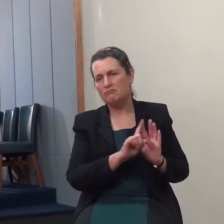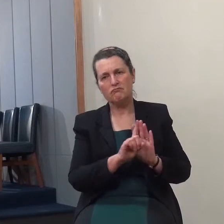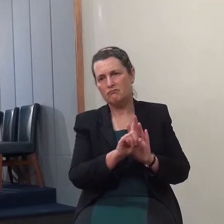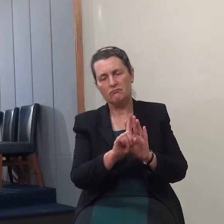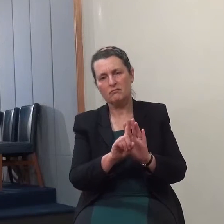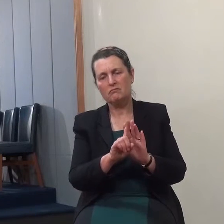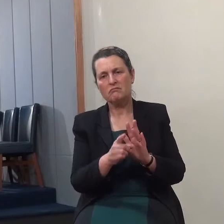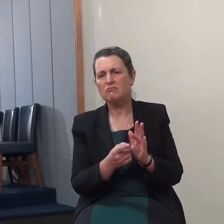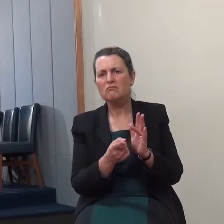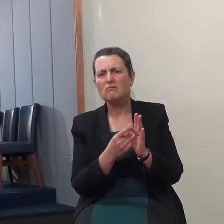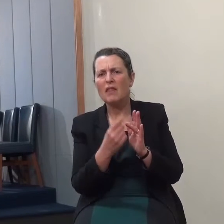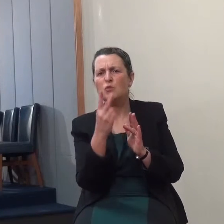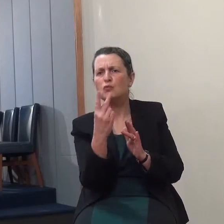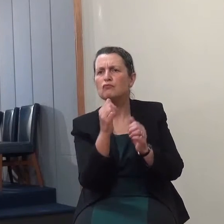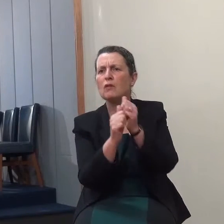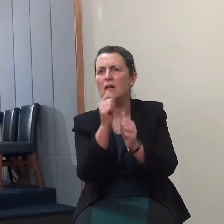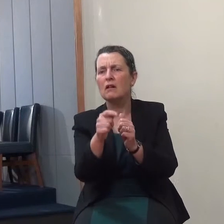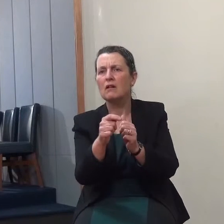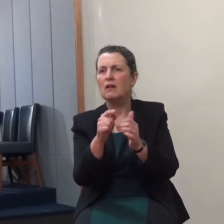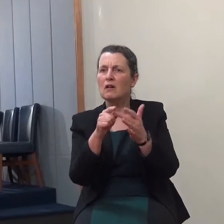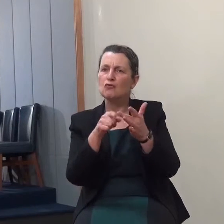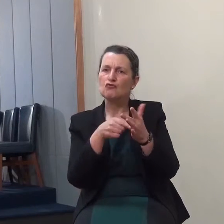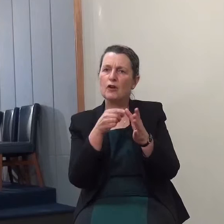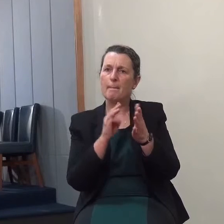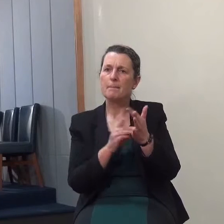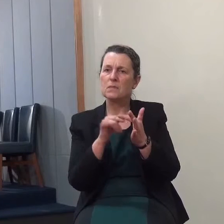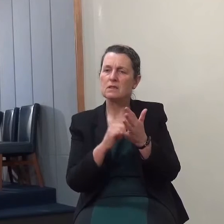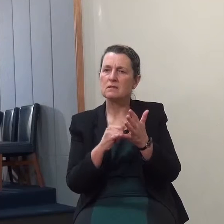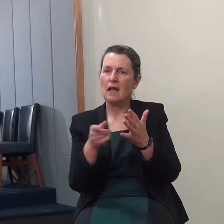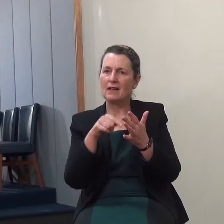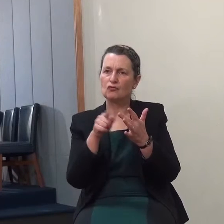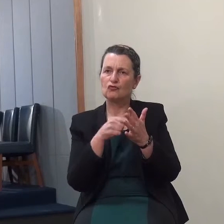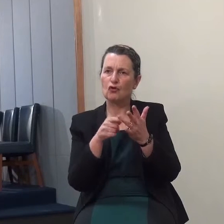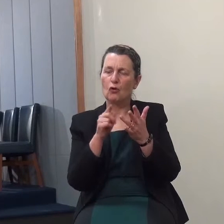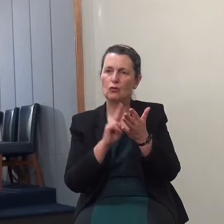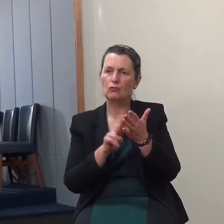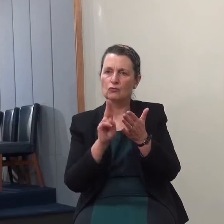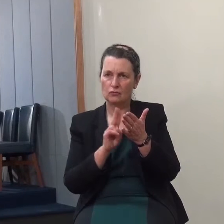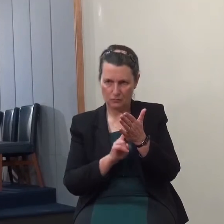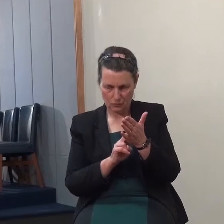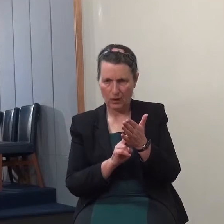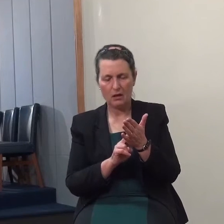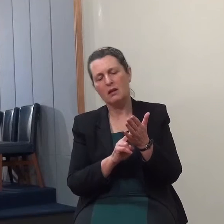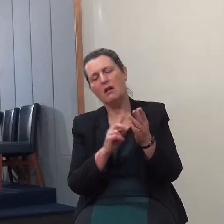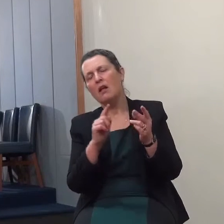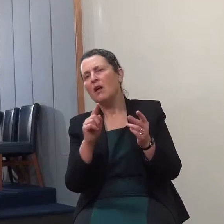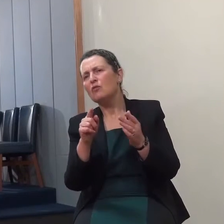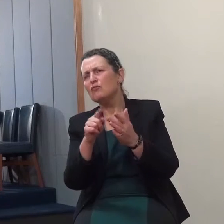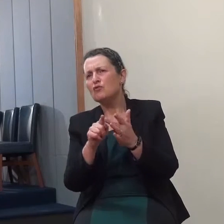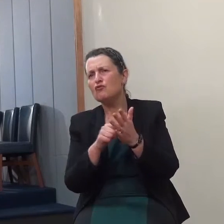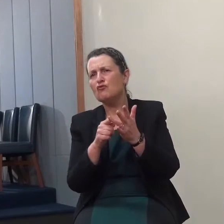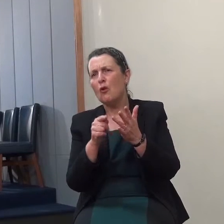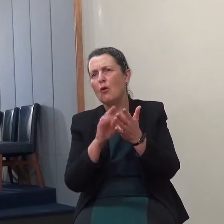the son of Zebedee and John his brother, who'd probably been the other disciple of John the Baptist, who came to him on that